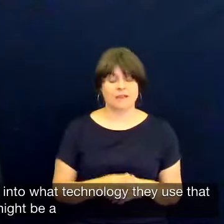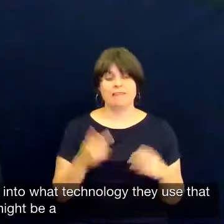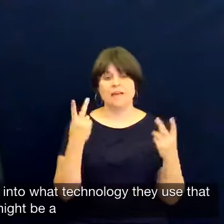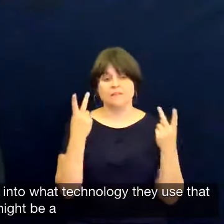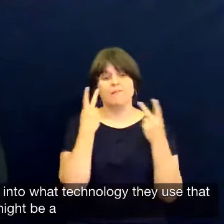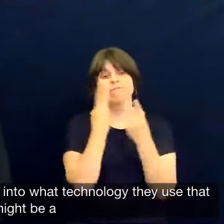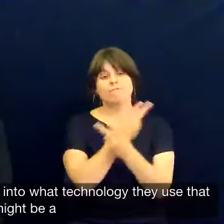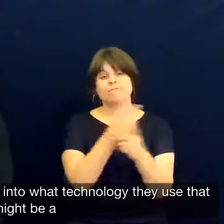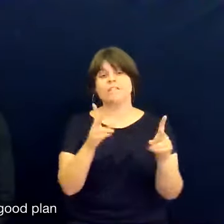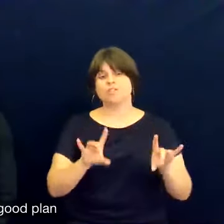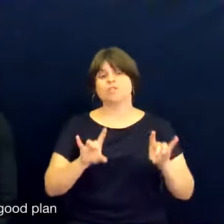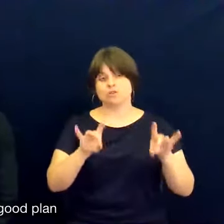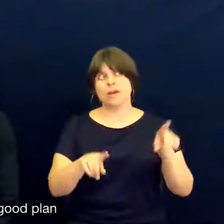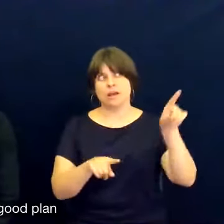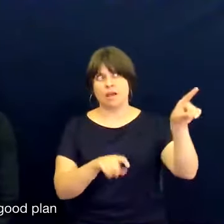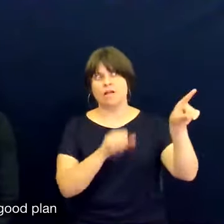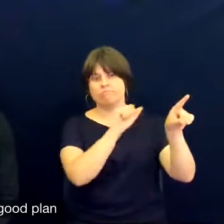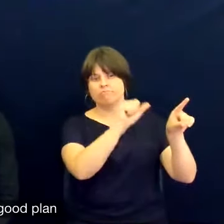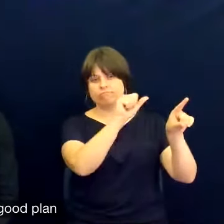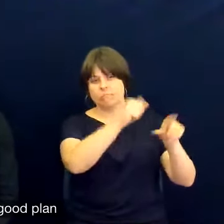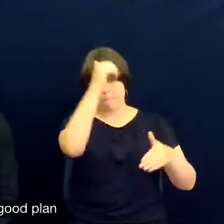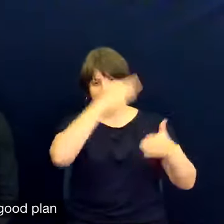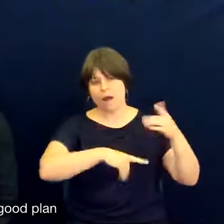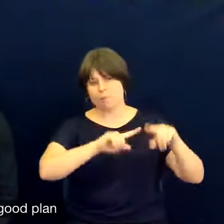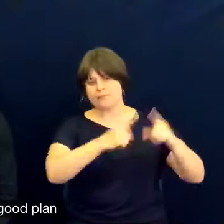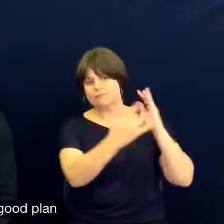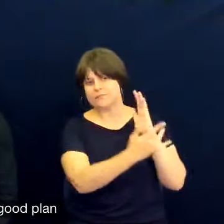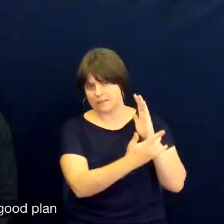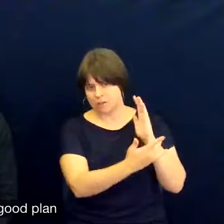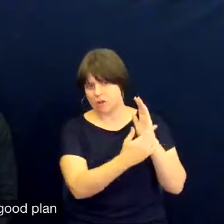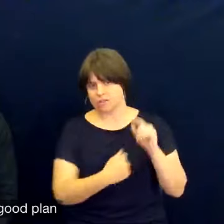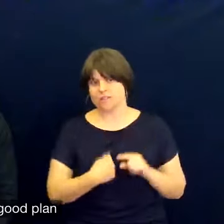Vision Australia. Worth looking into that, yeah.